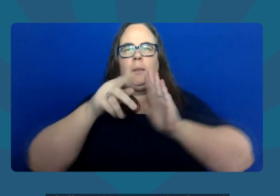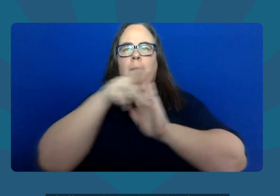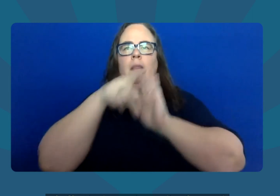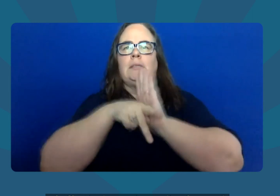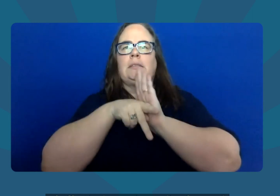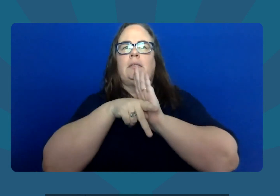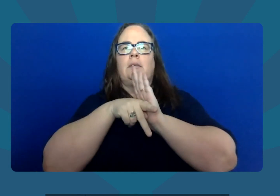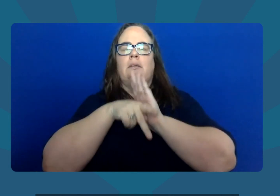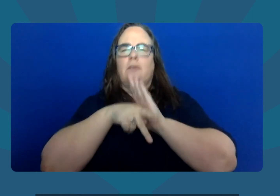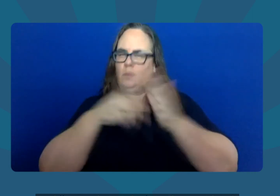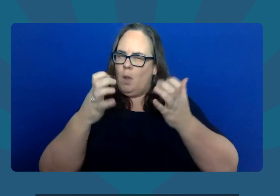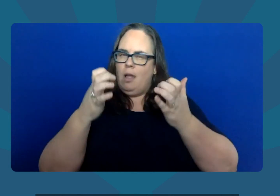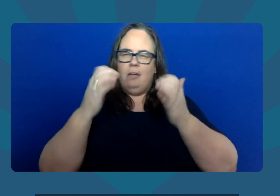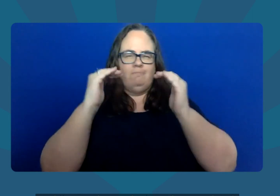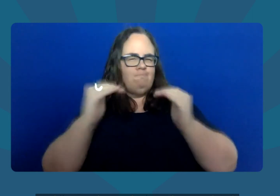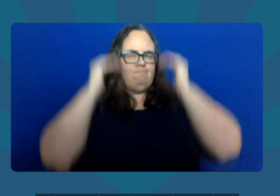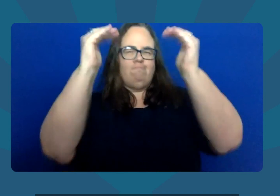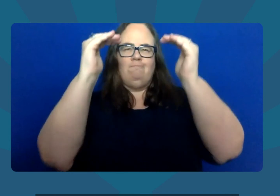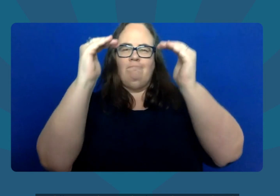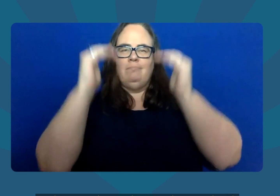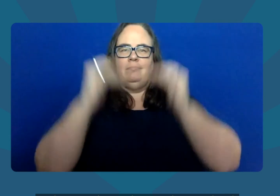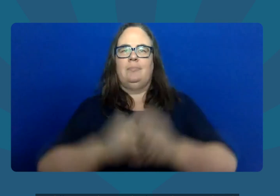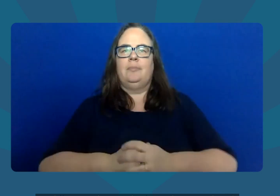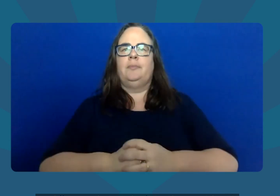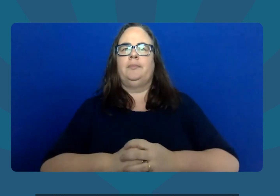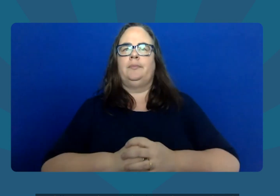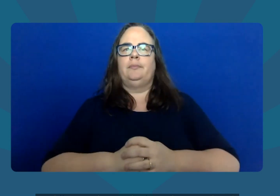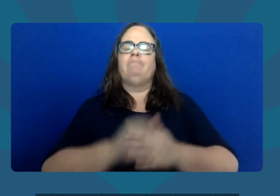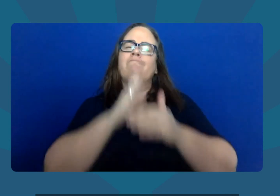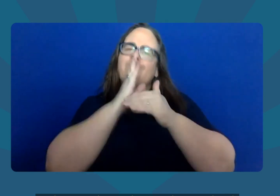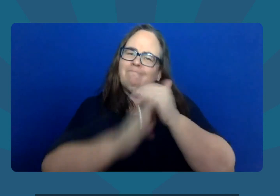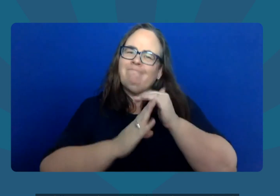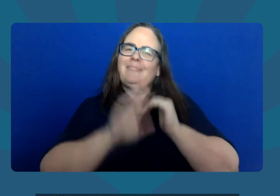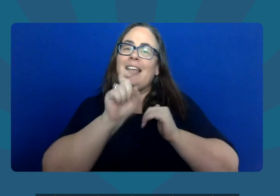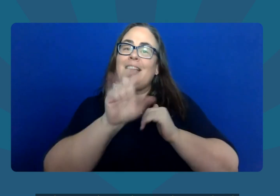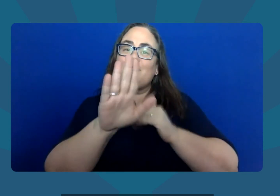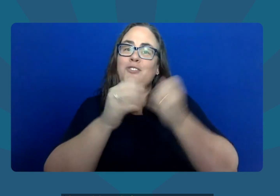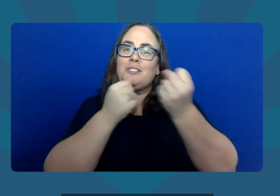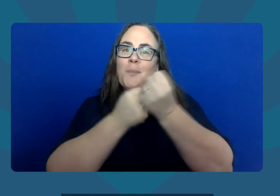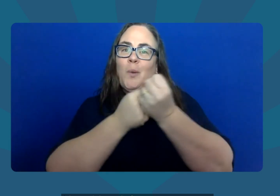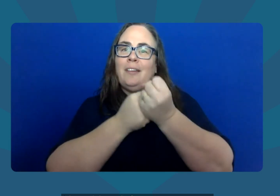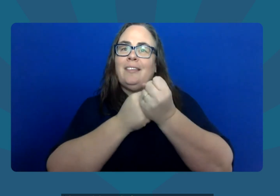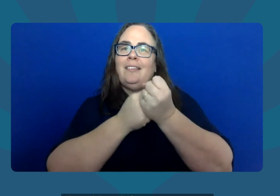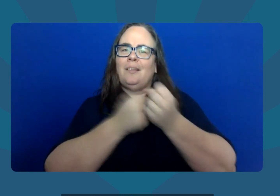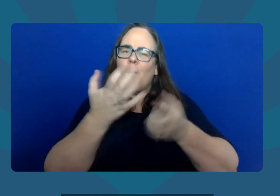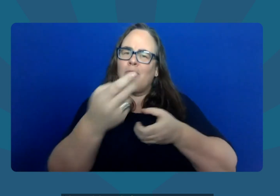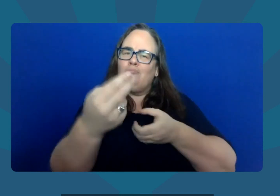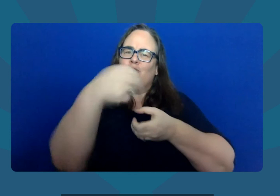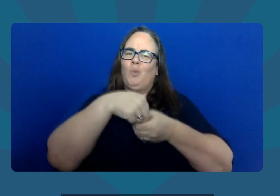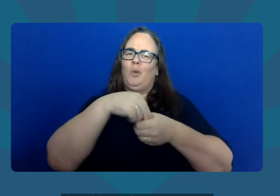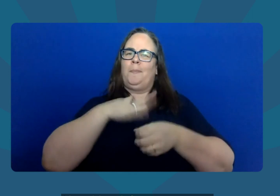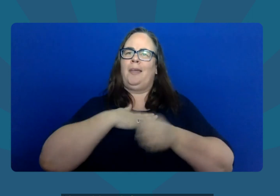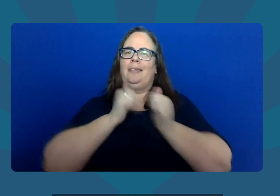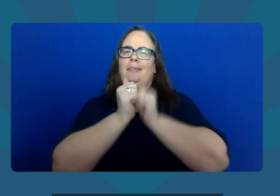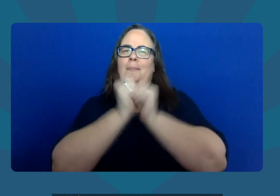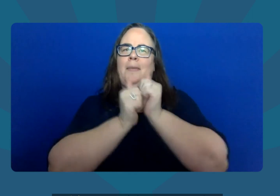forward and am ready to take it to the next level. I humbly ask for your